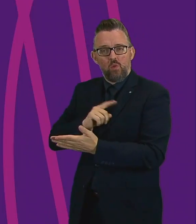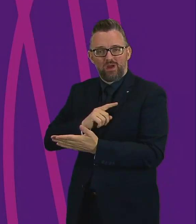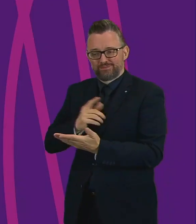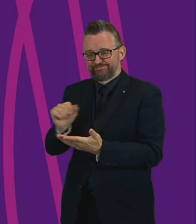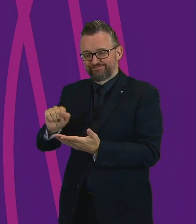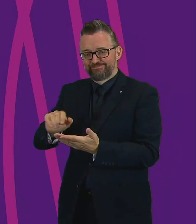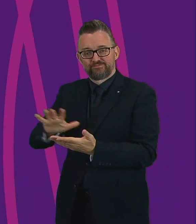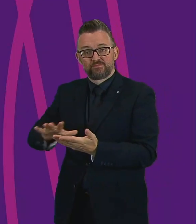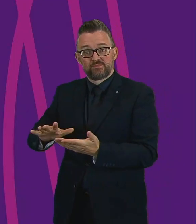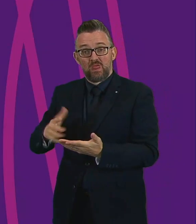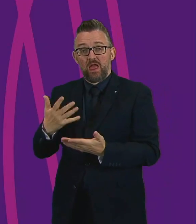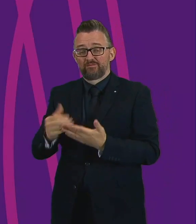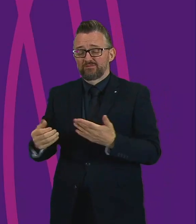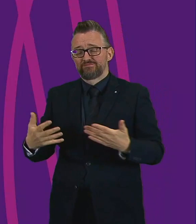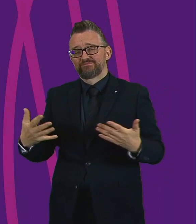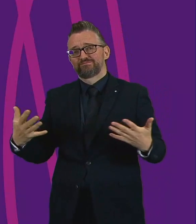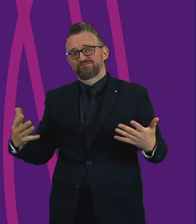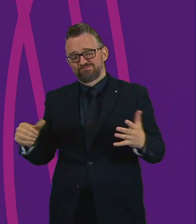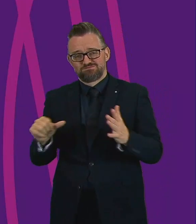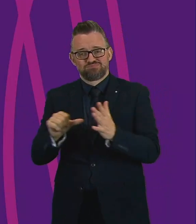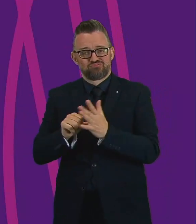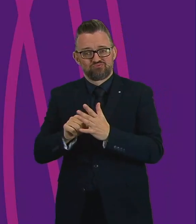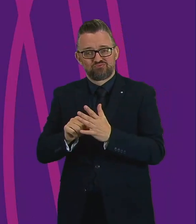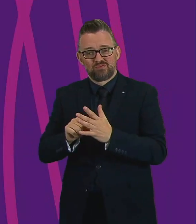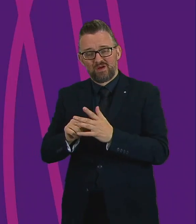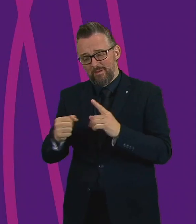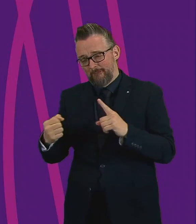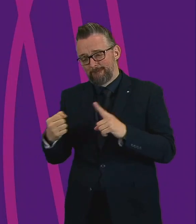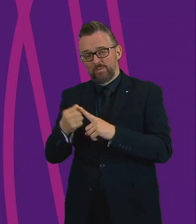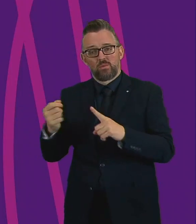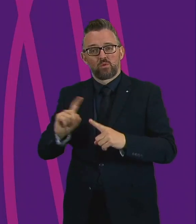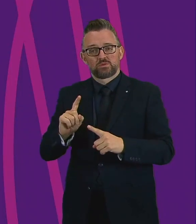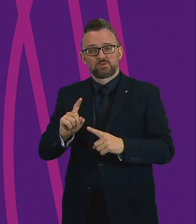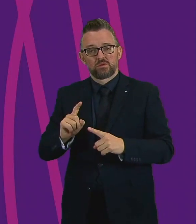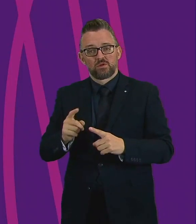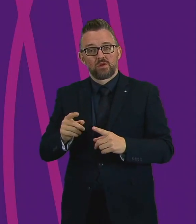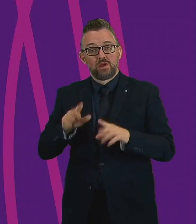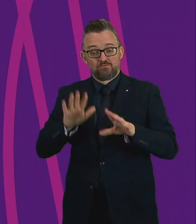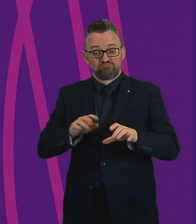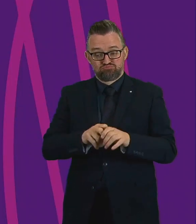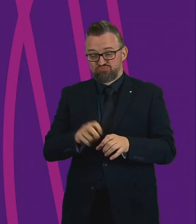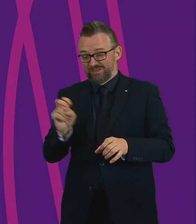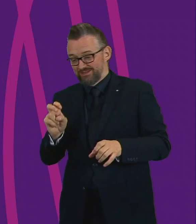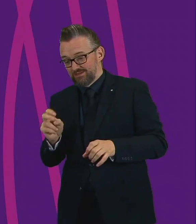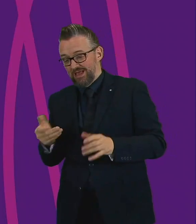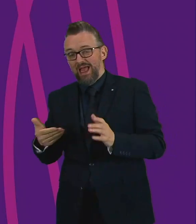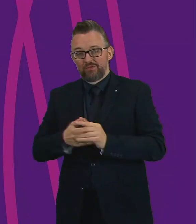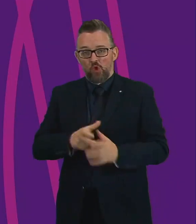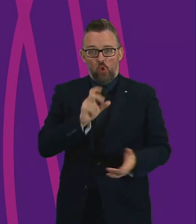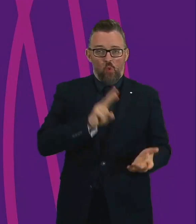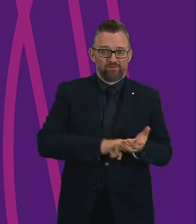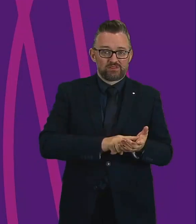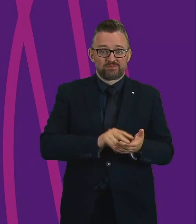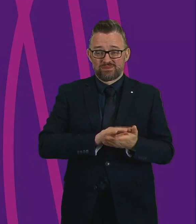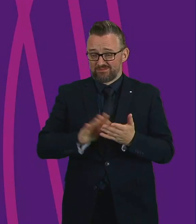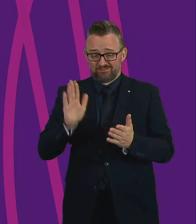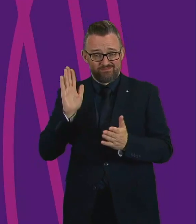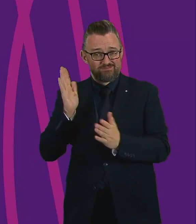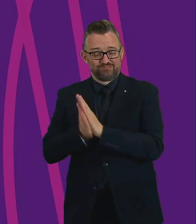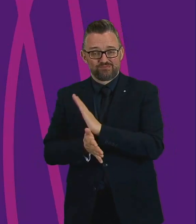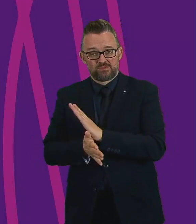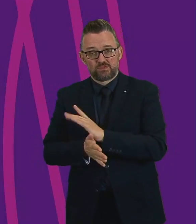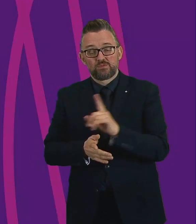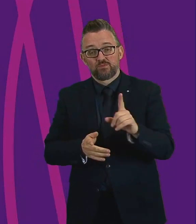of it, face the disproportionate impact of the double whammy of Brexit and COVID. So, Presiding Officer,